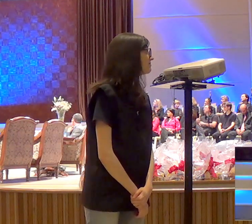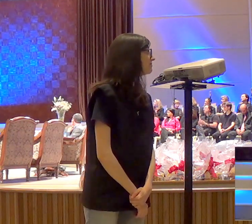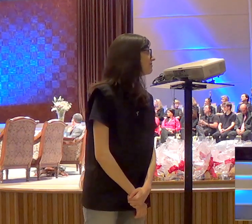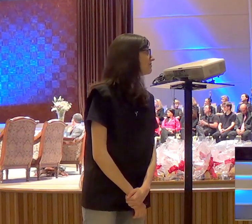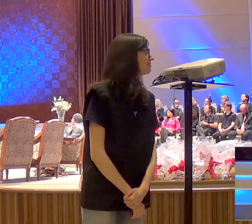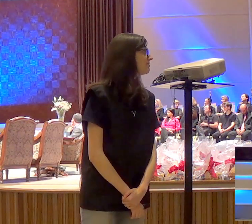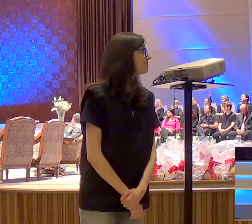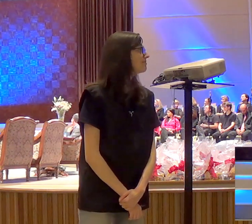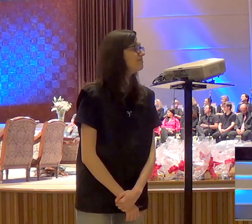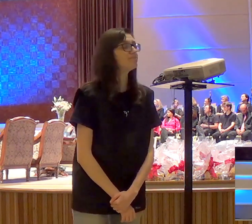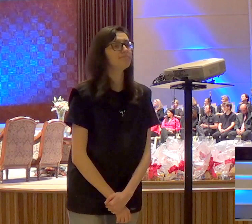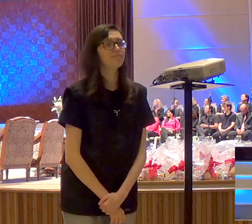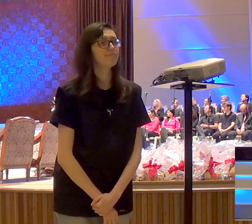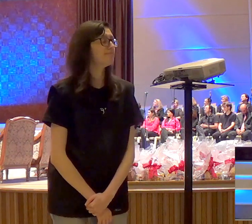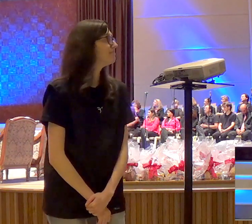O próximo. Next.